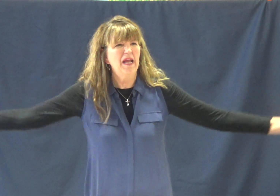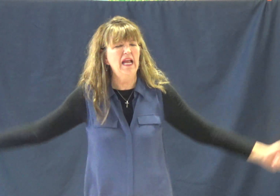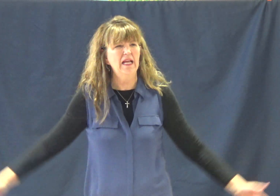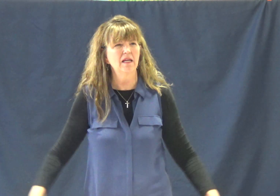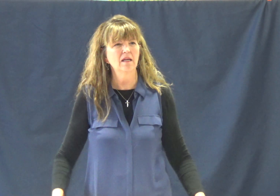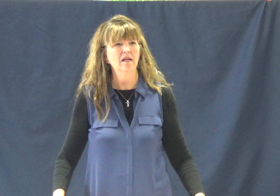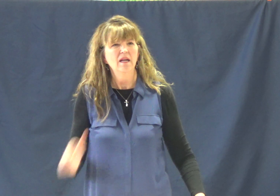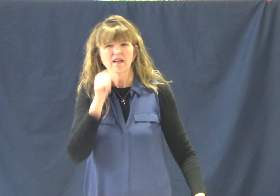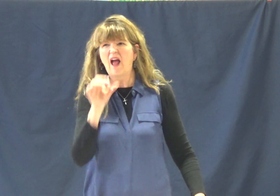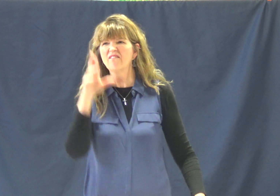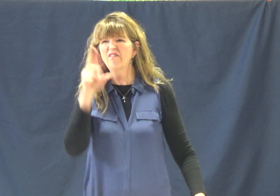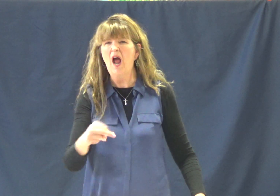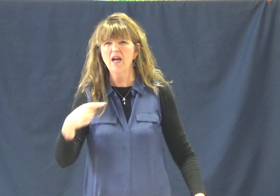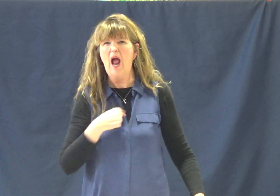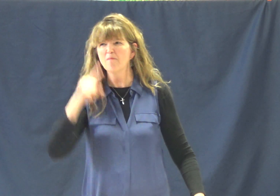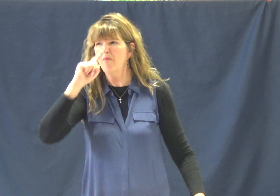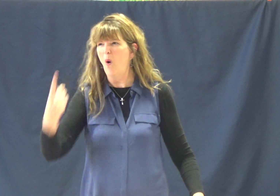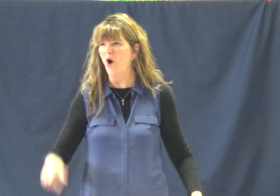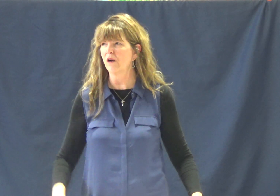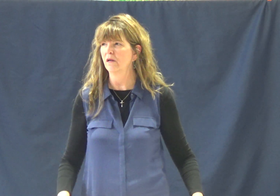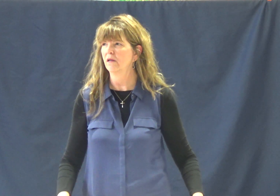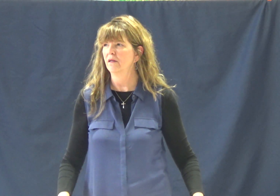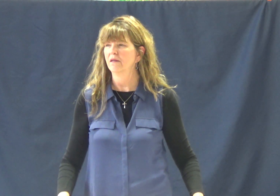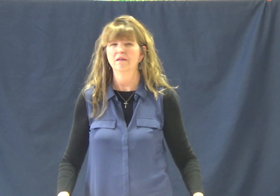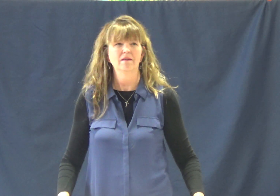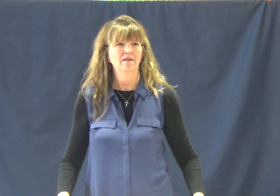too small. Oh, that's too big. That's not fun. I'm bored.